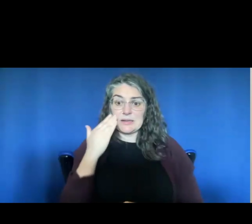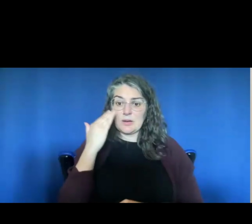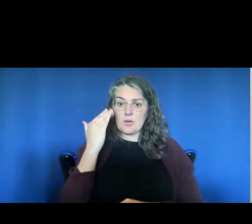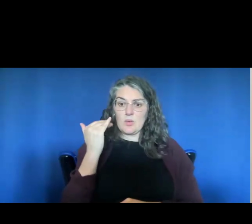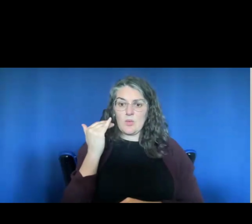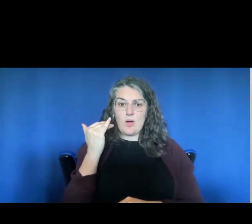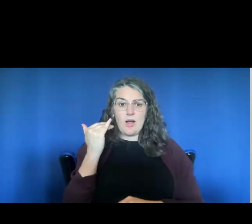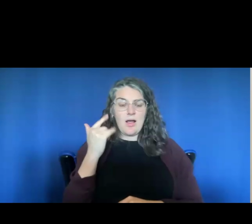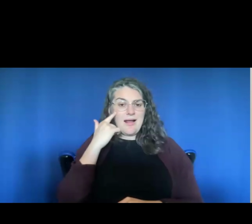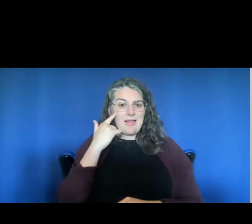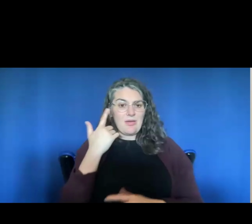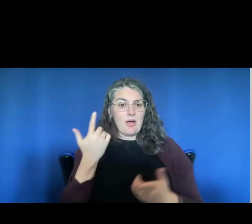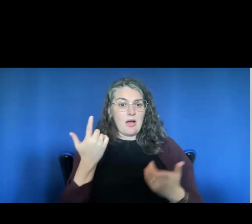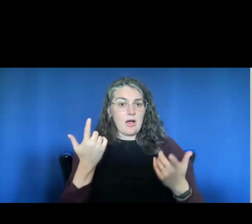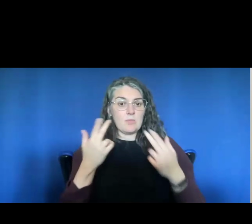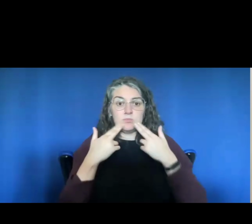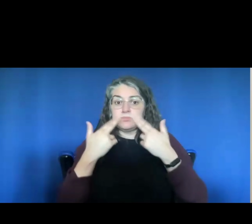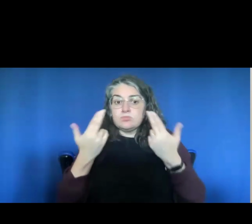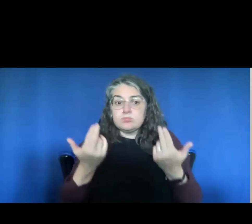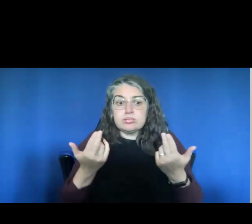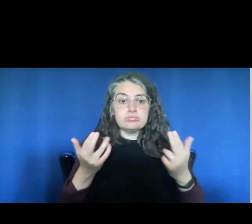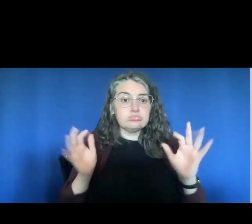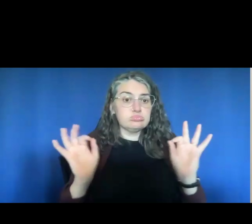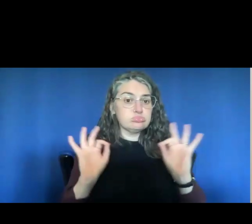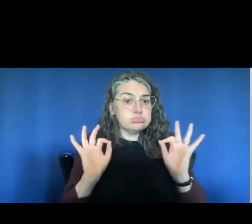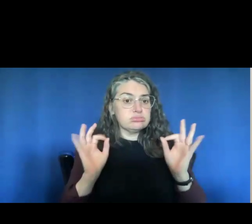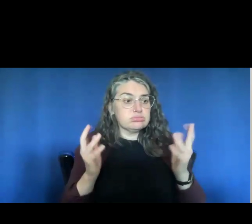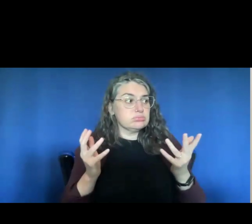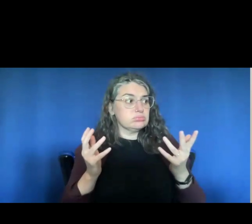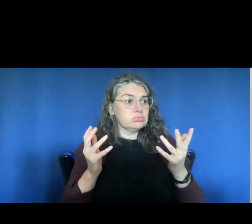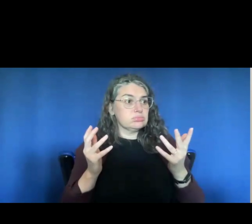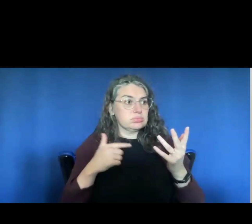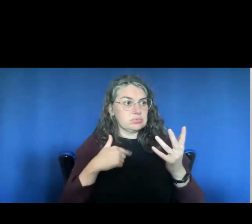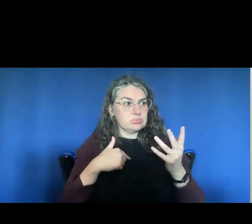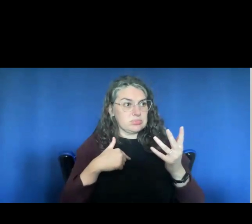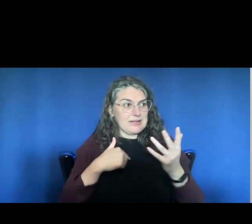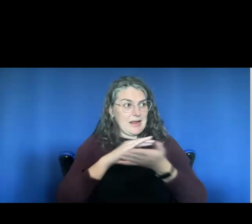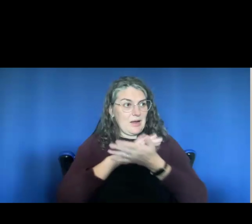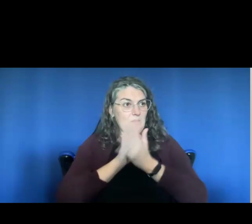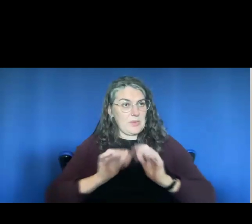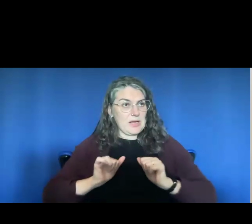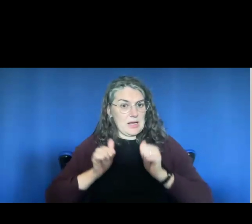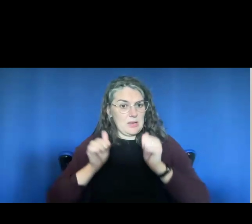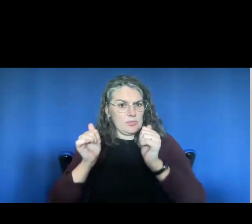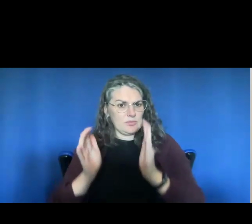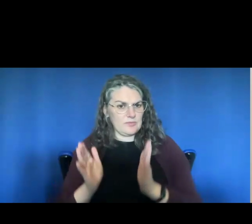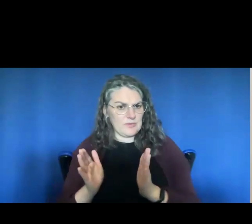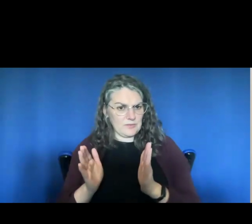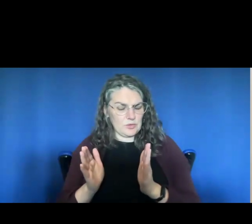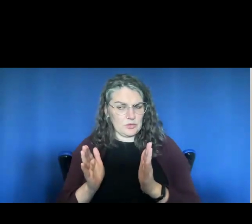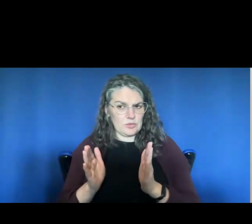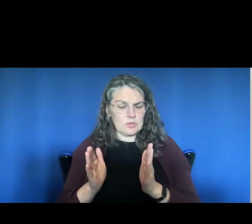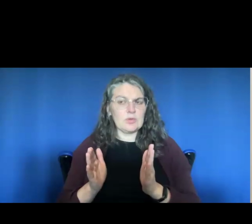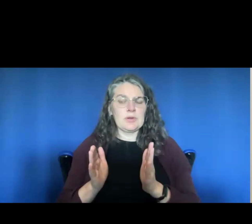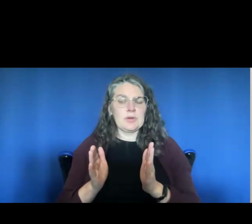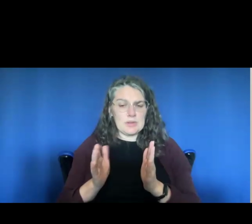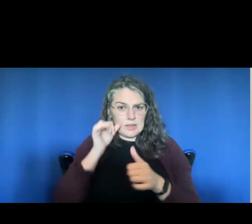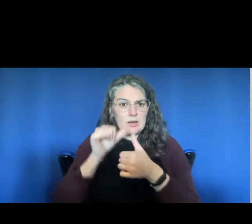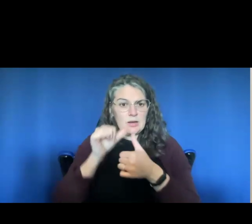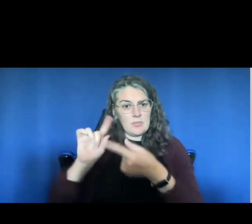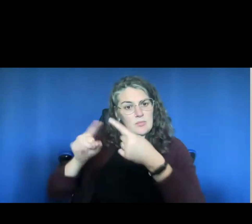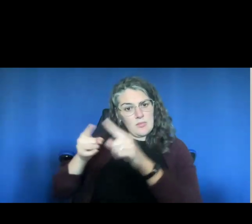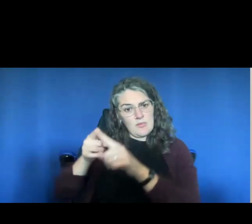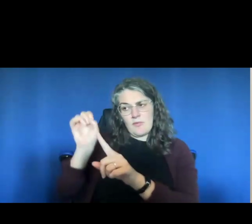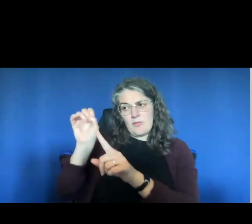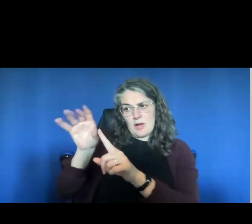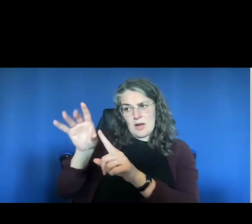prompt Burke to reveal her status as a survivor. When a girl told Burke about her sexual assault, she